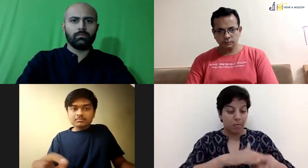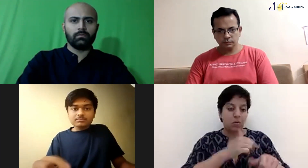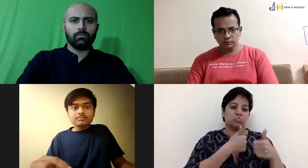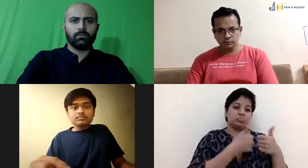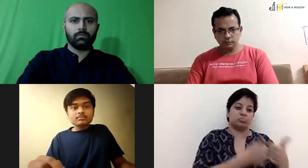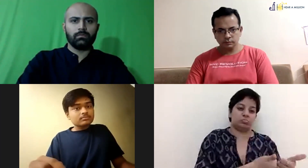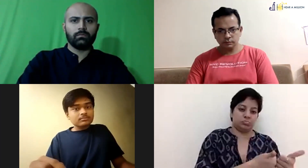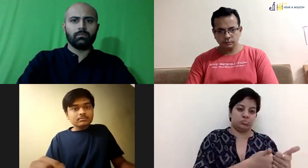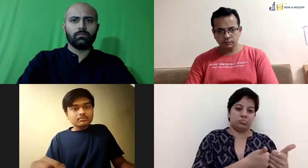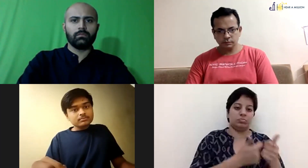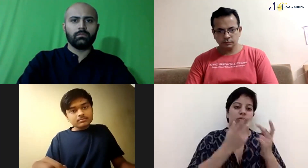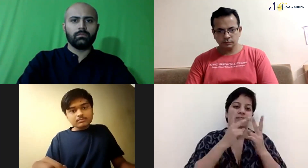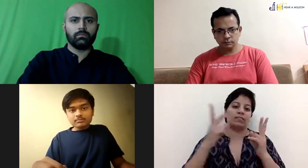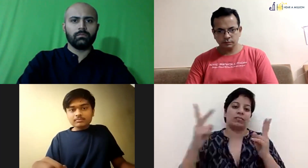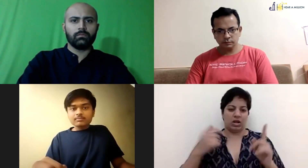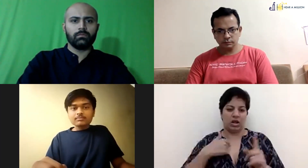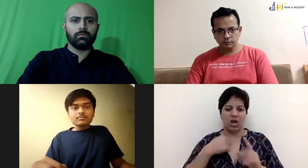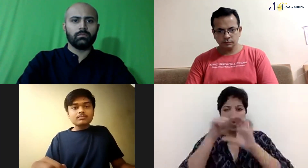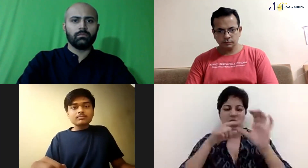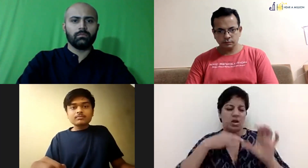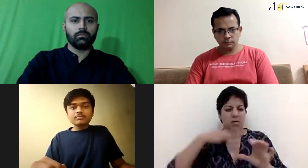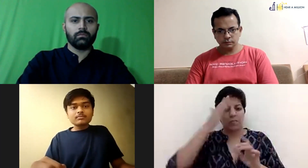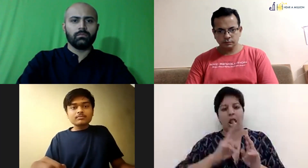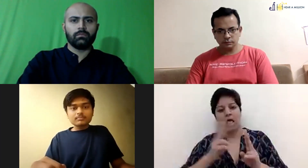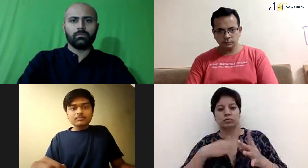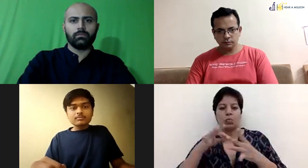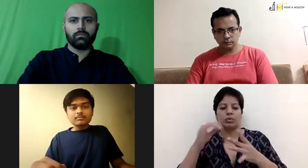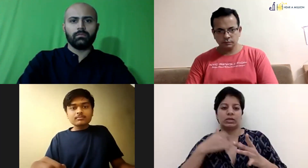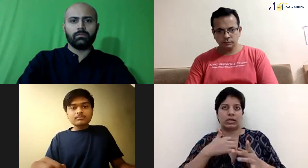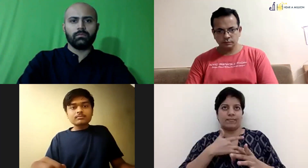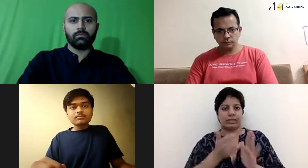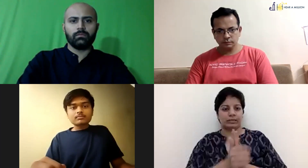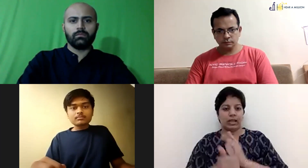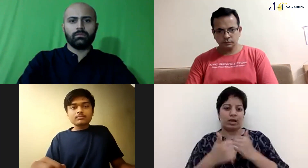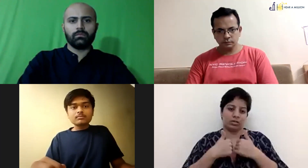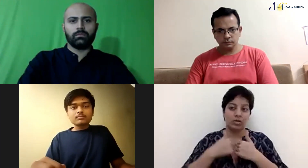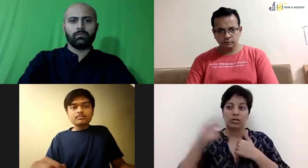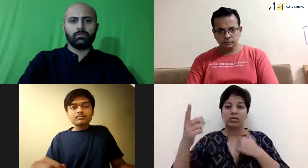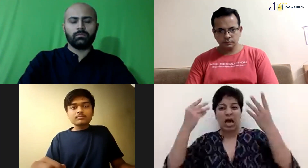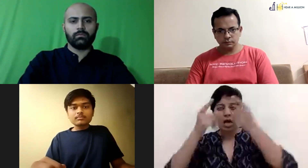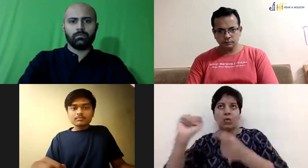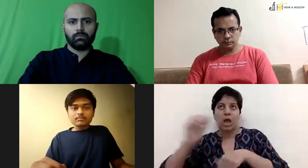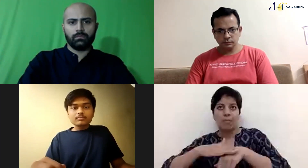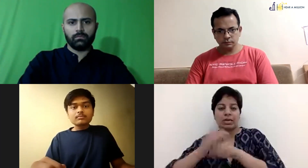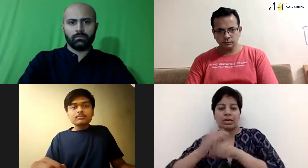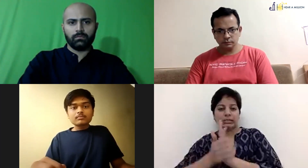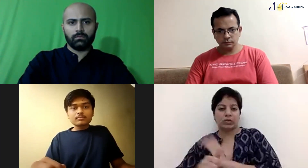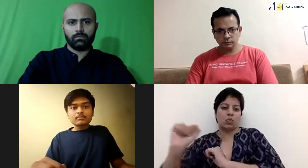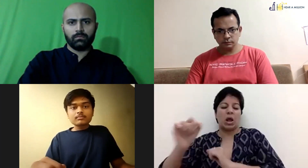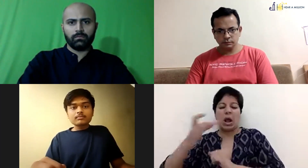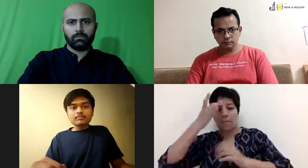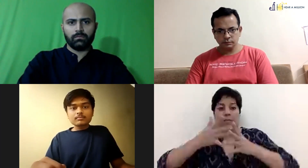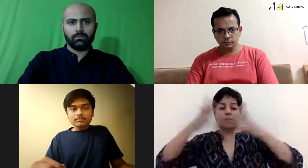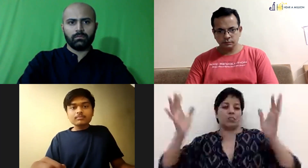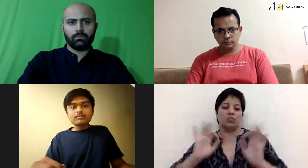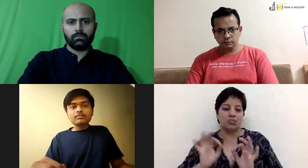are becoming habitual of it, so they feel comfortable with the things. So some people might